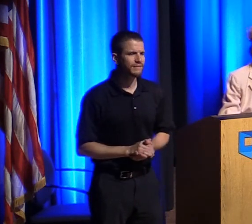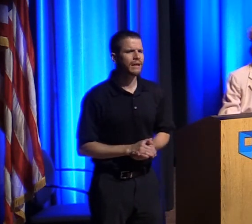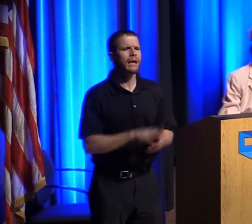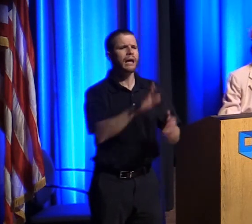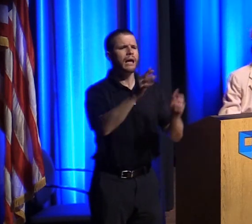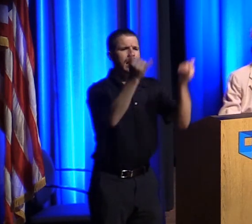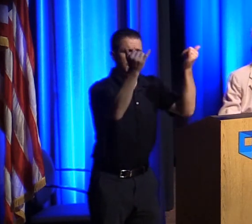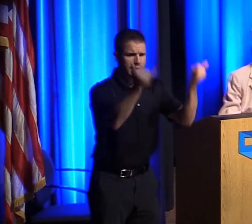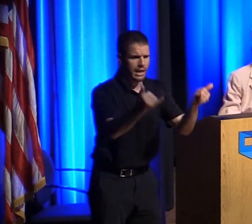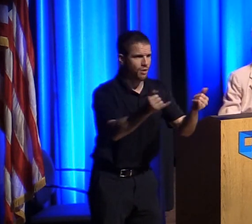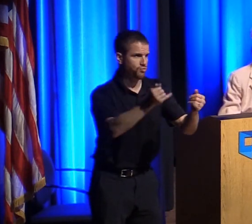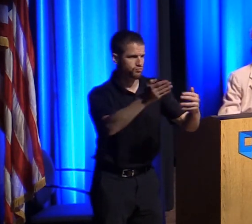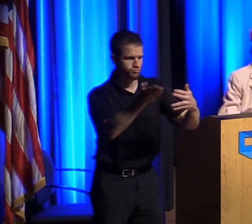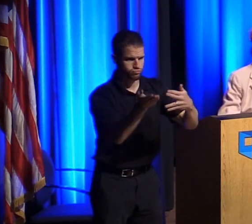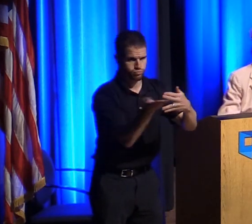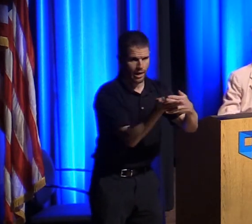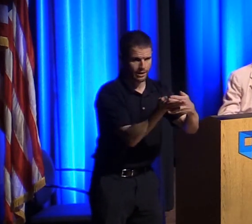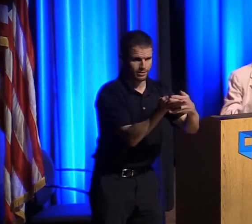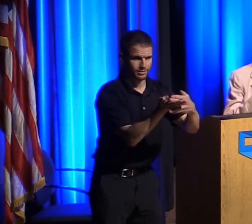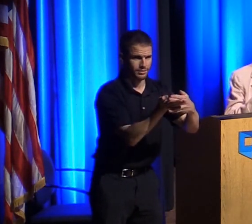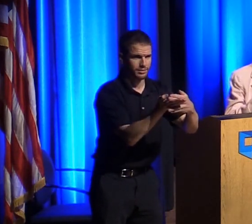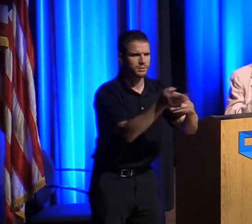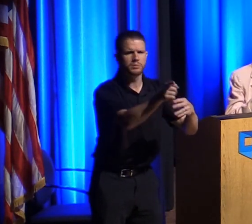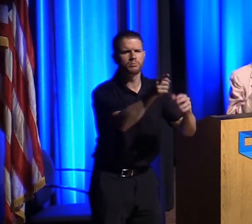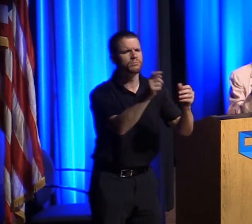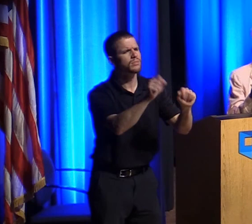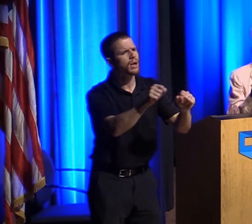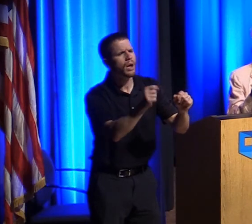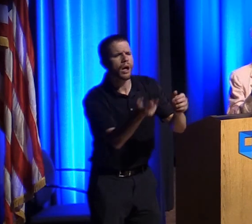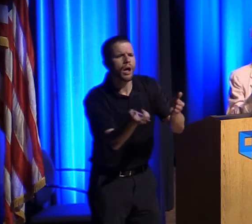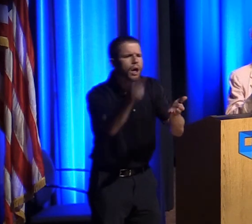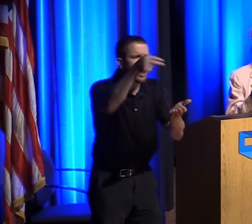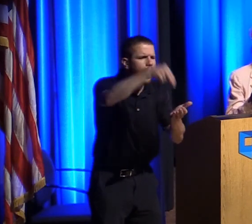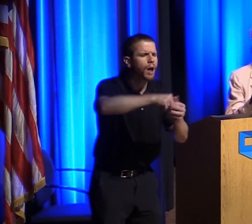a break at this point in the program, so you're welcome to go out,